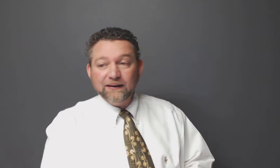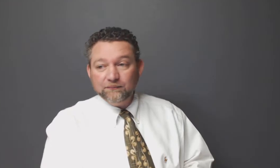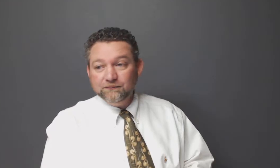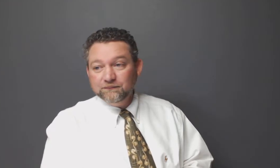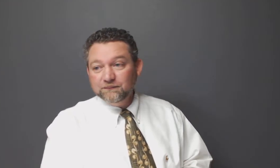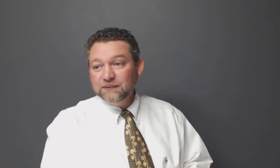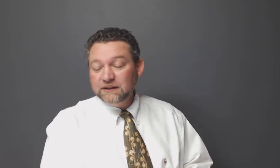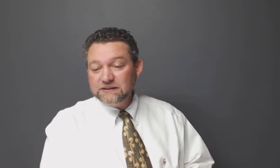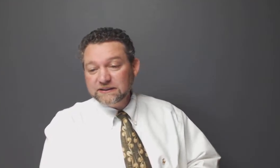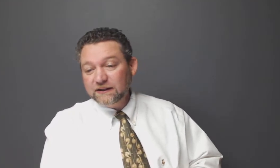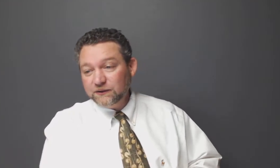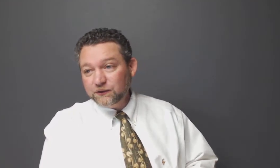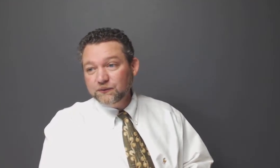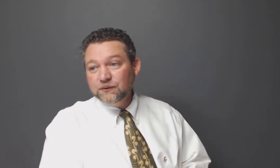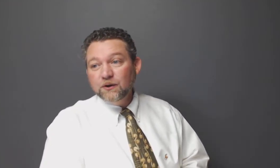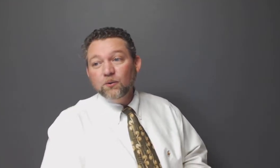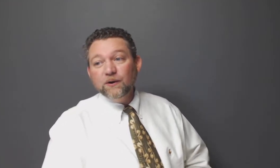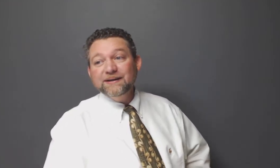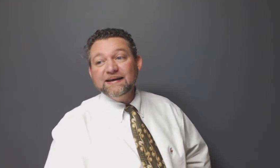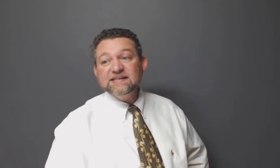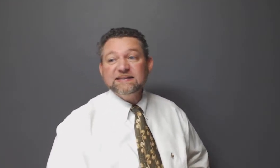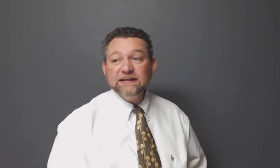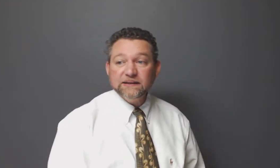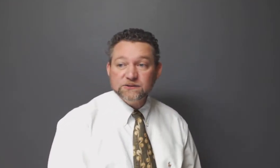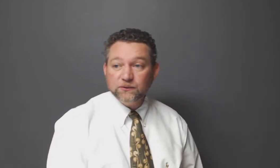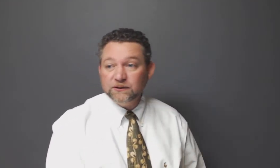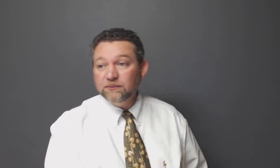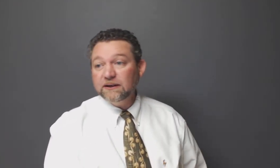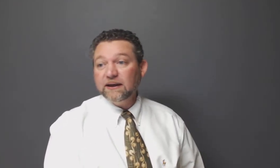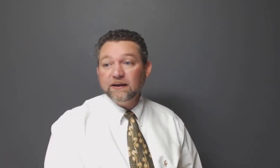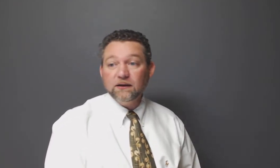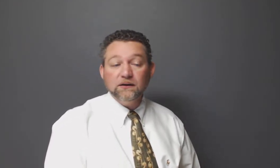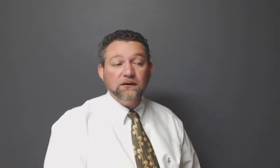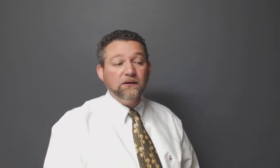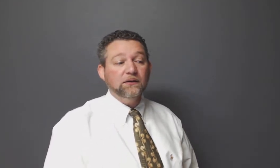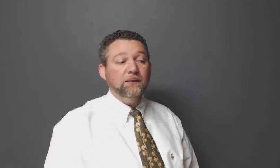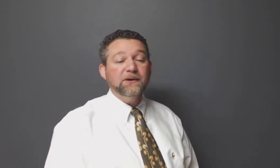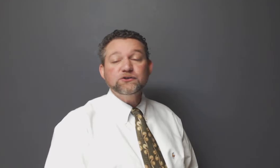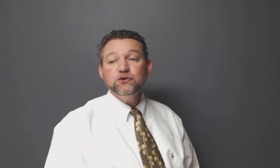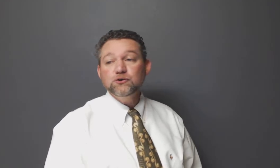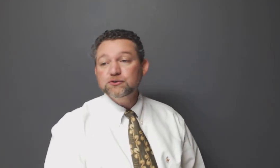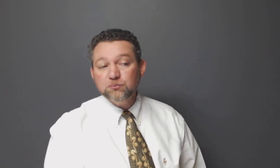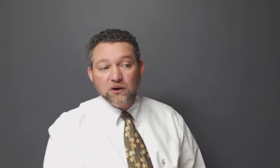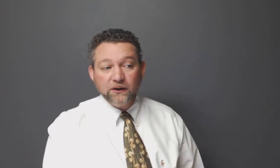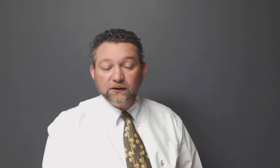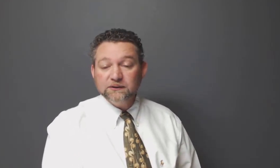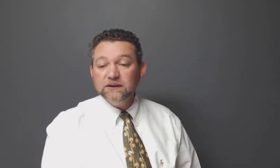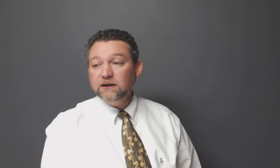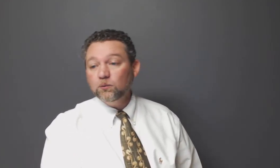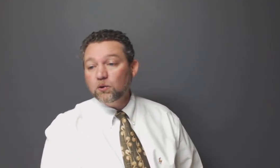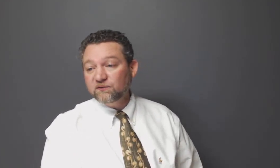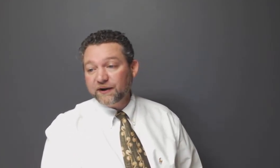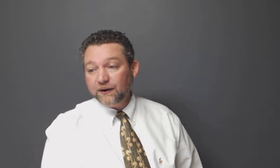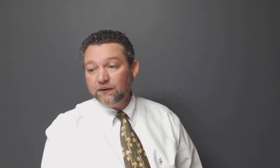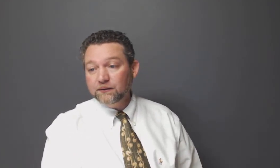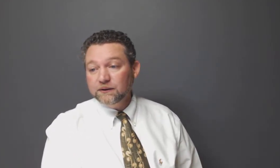time. He's telling you, one day steel is going to be a much used product in warfare.